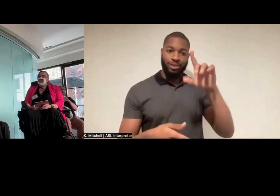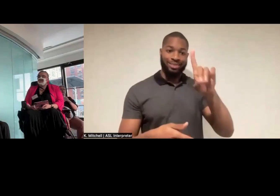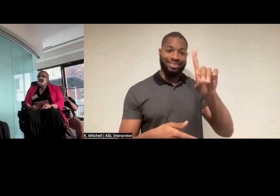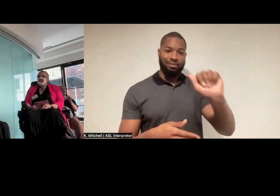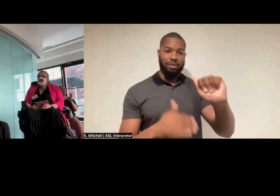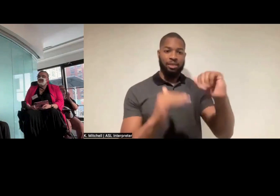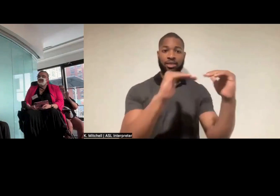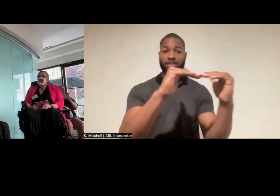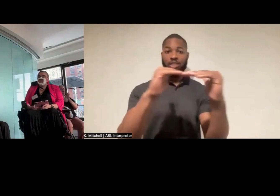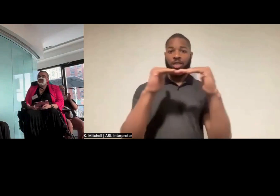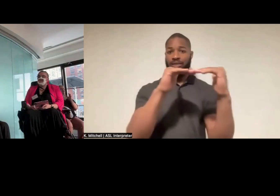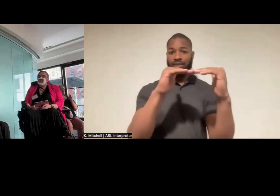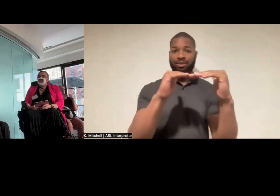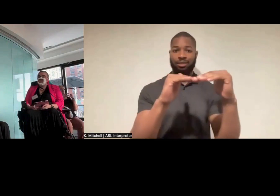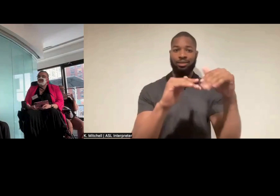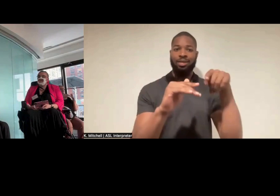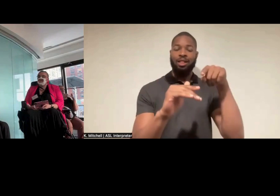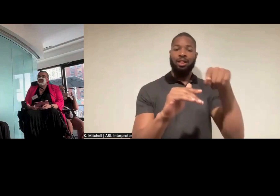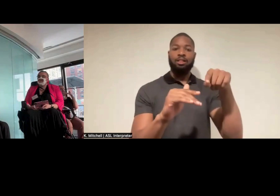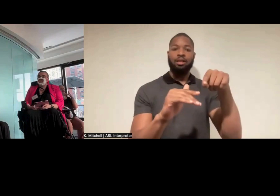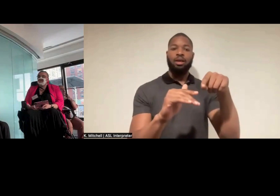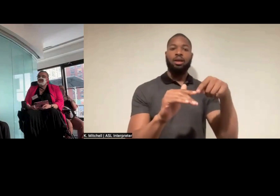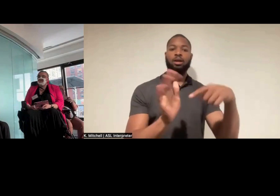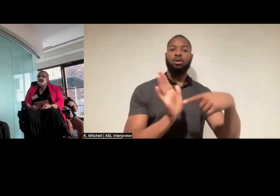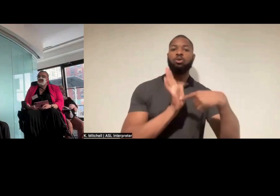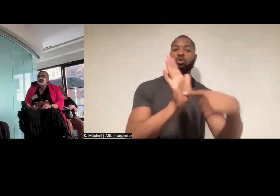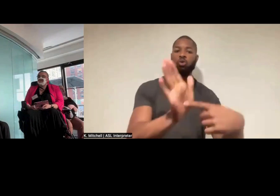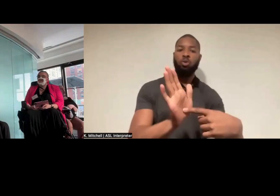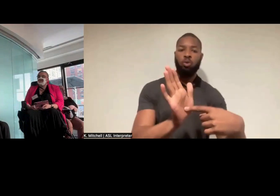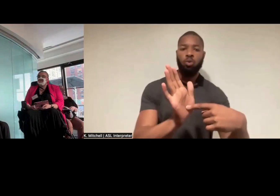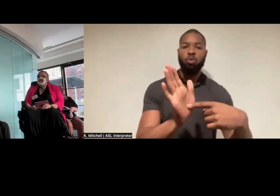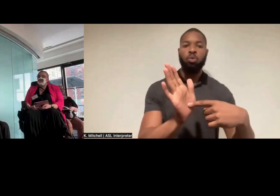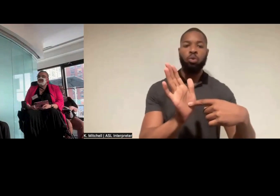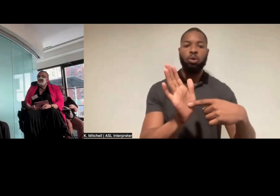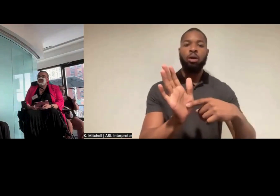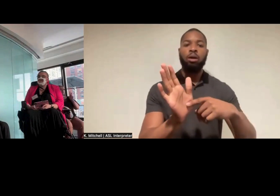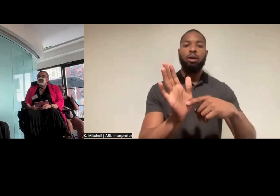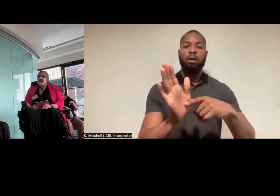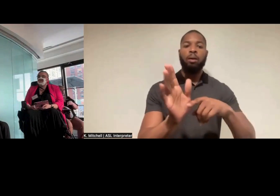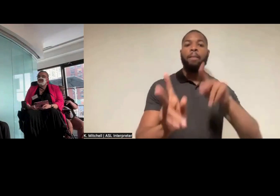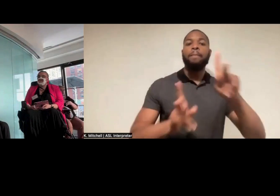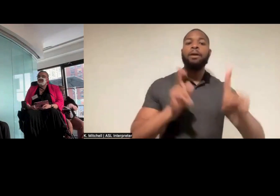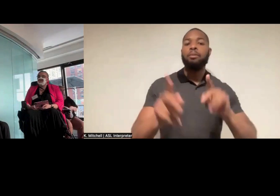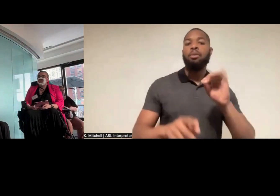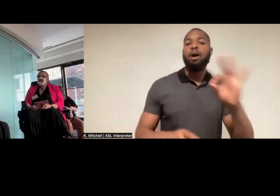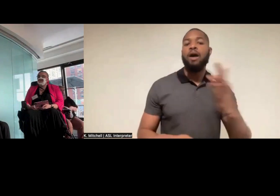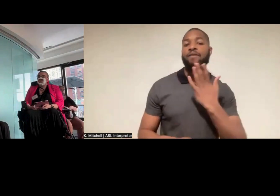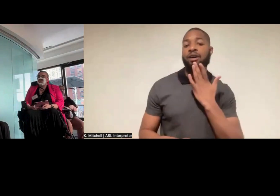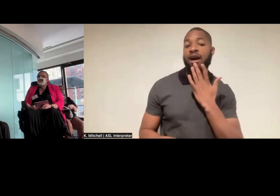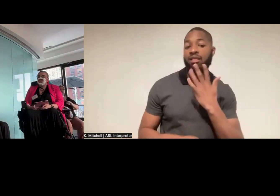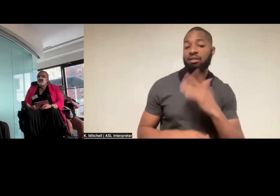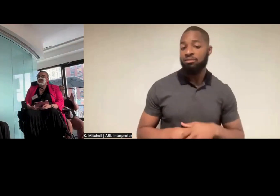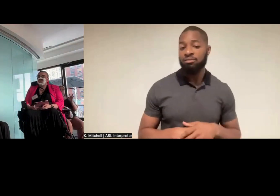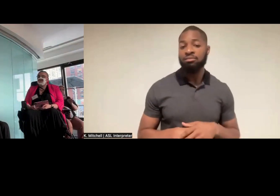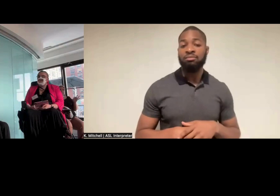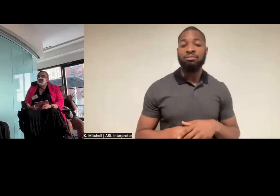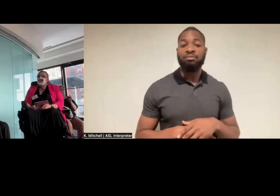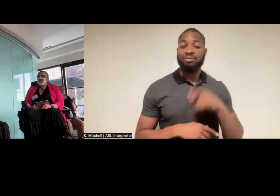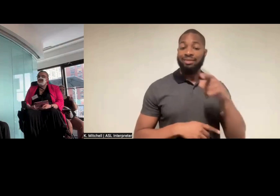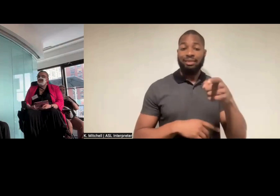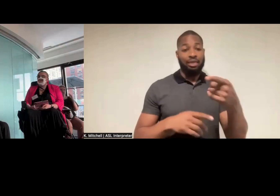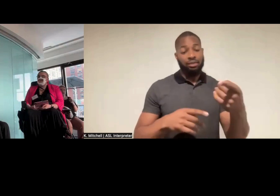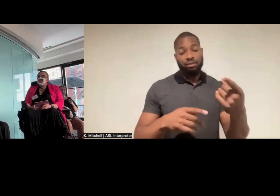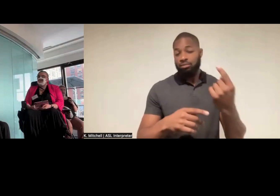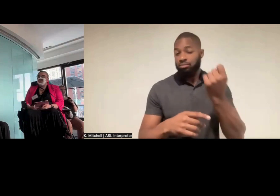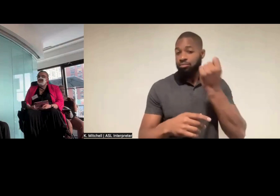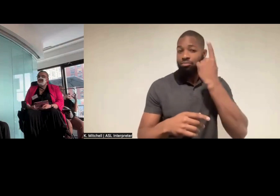highlights the leadership of queer femmes of color, and this is crucial for several reasons. Intersectionality being the